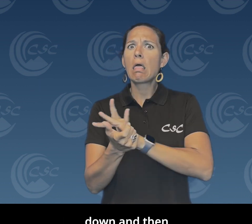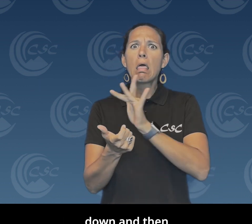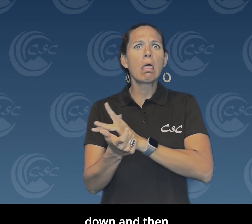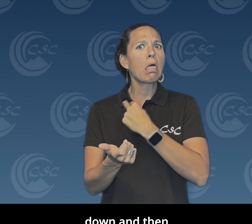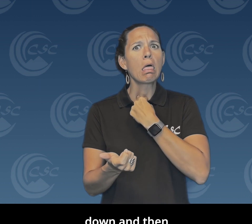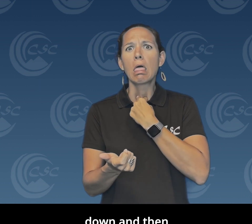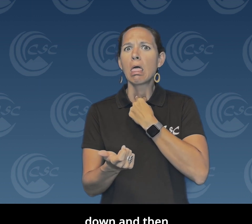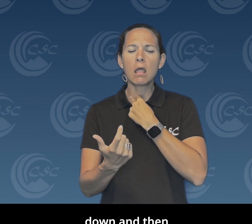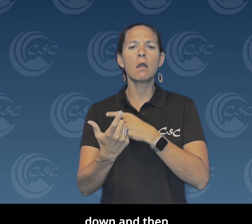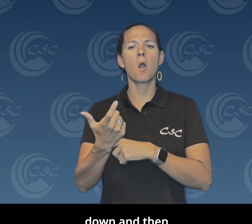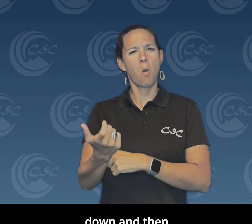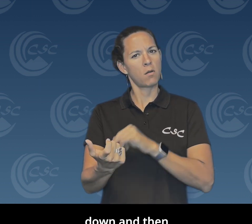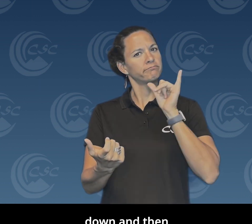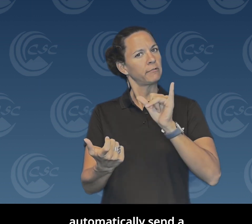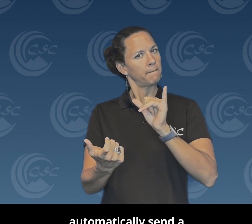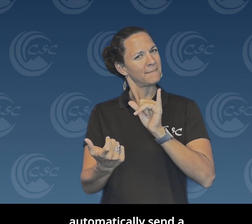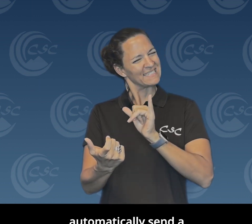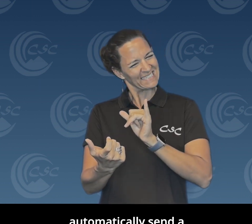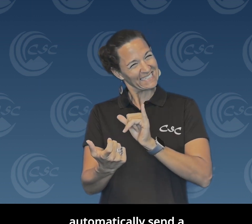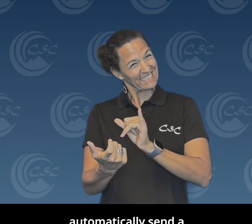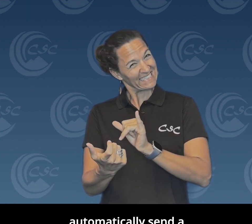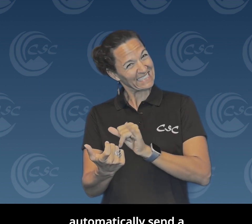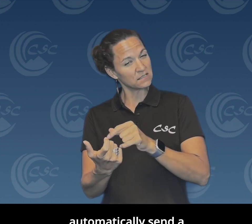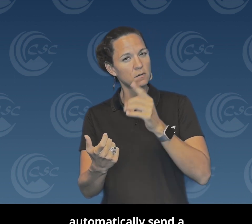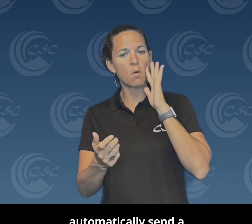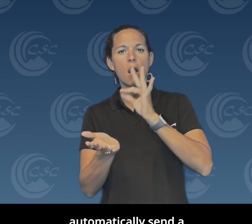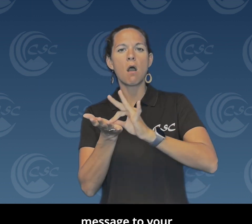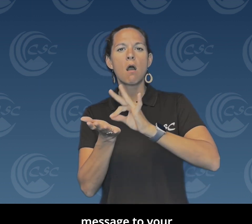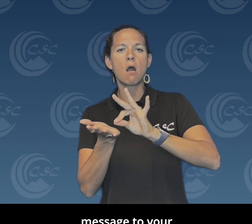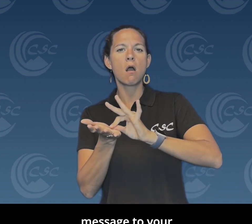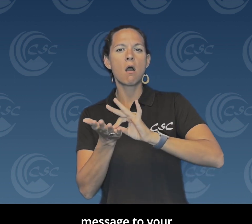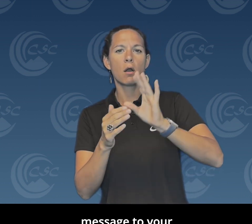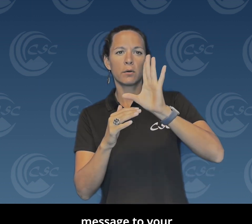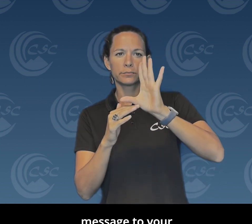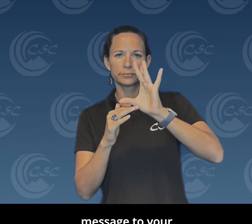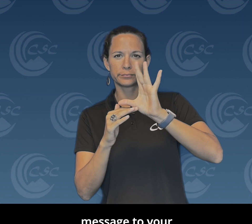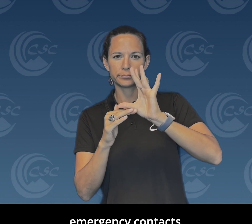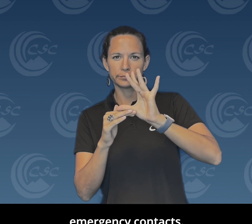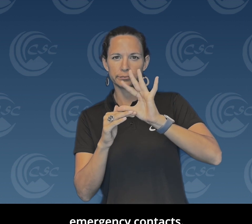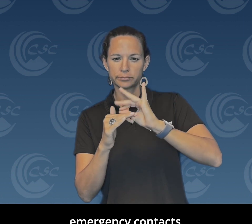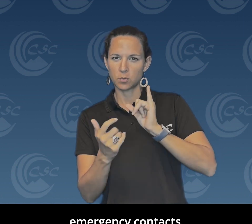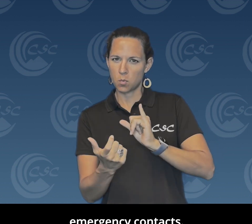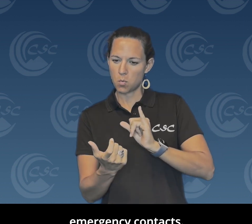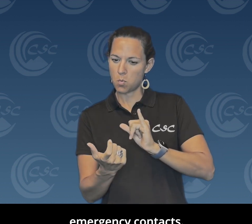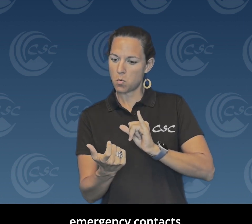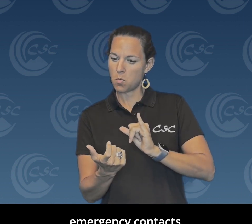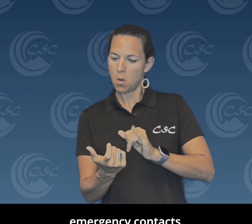down and then automatically send a message to your emergency